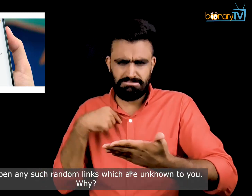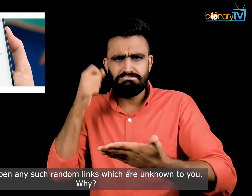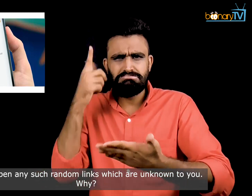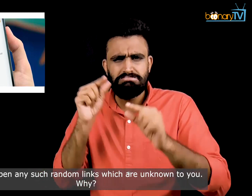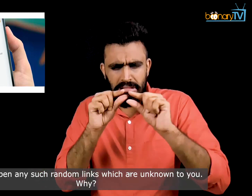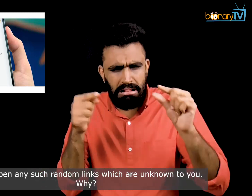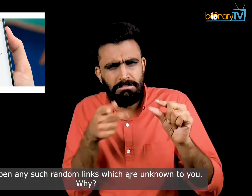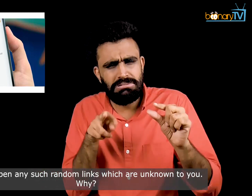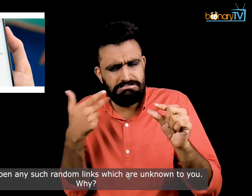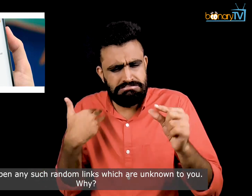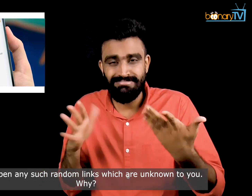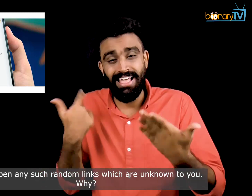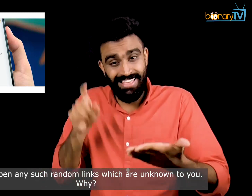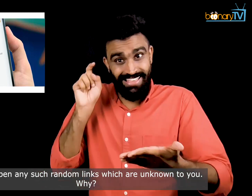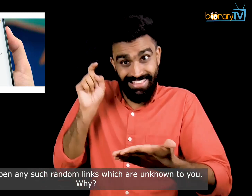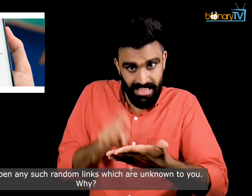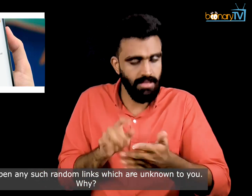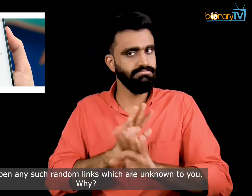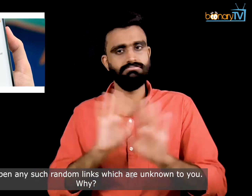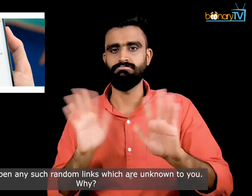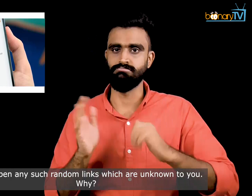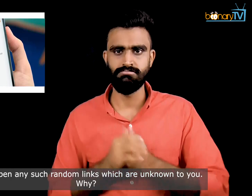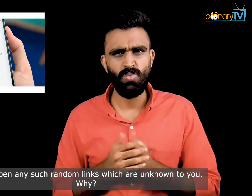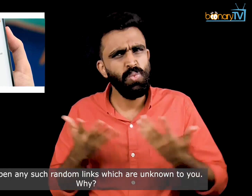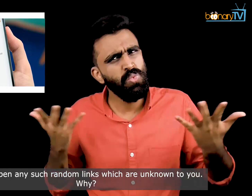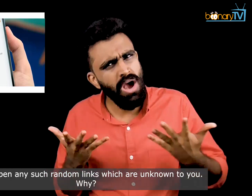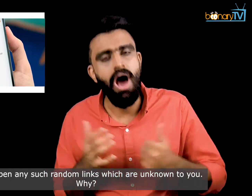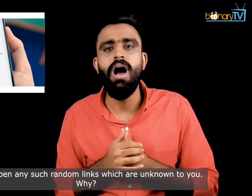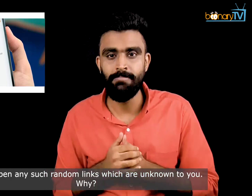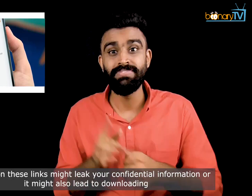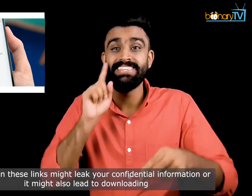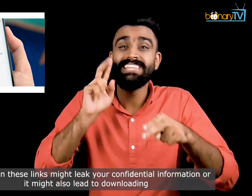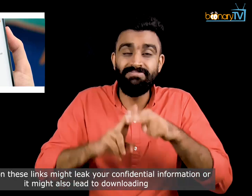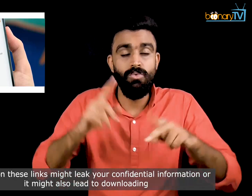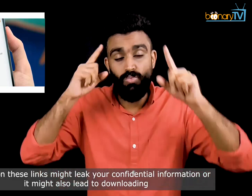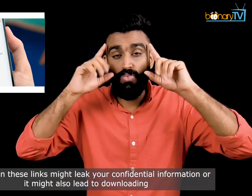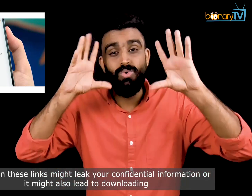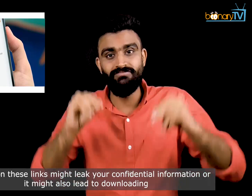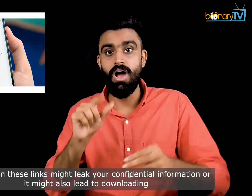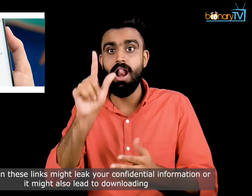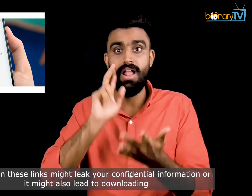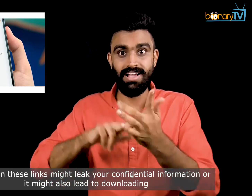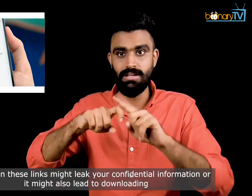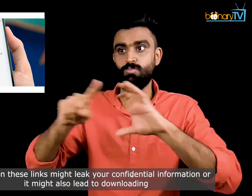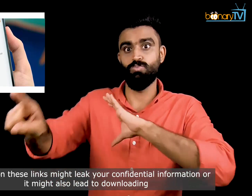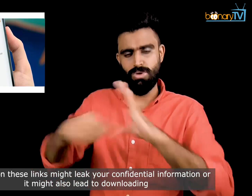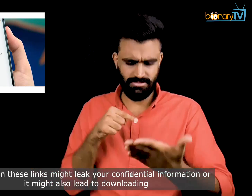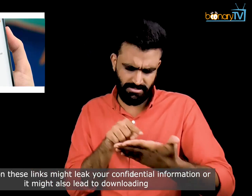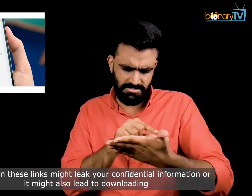links which are unknown to you. Why? Clicking on these links might leak